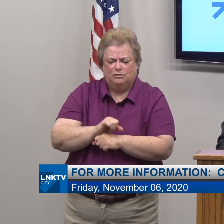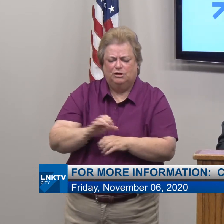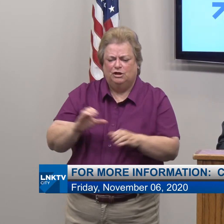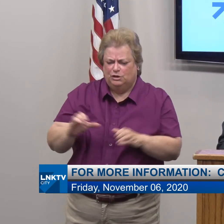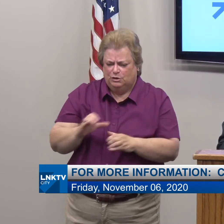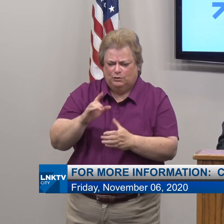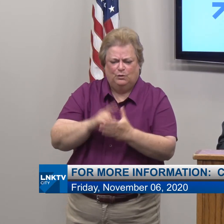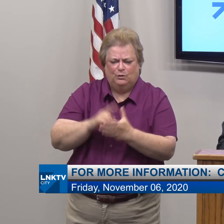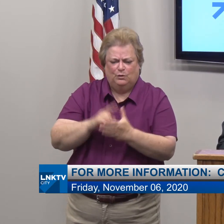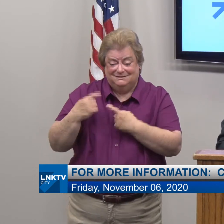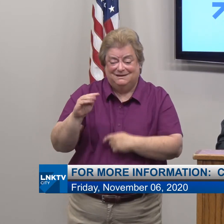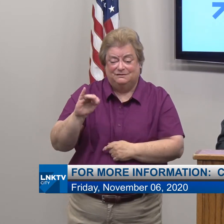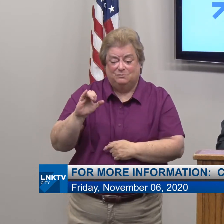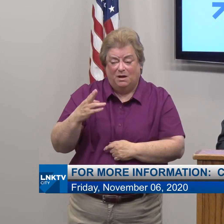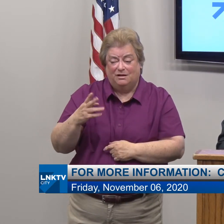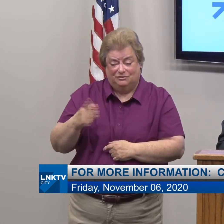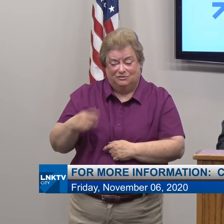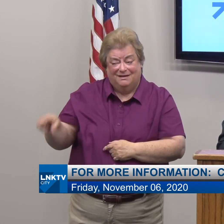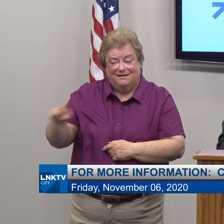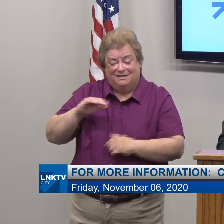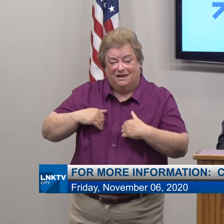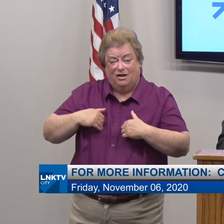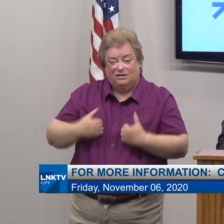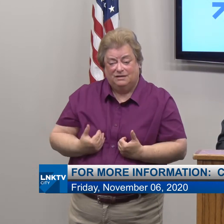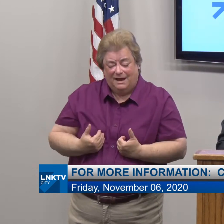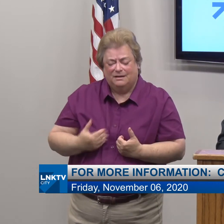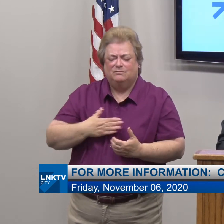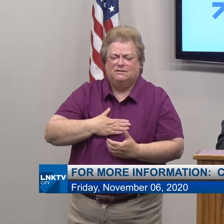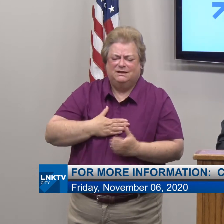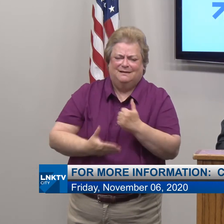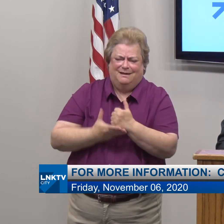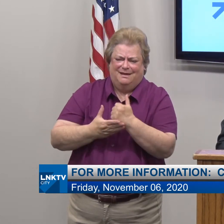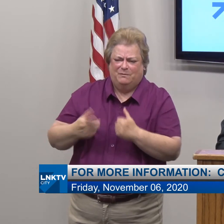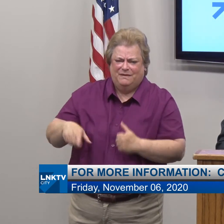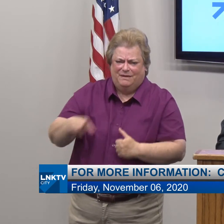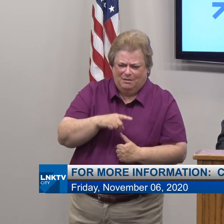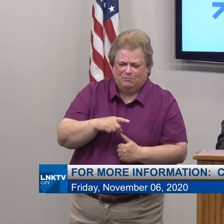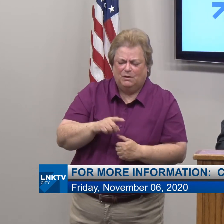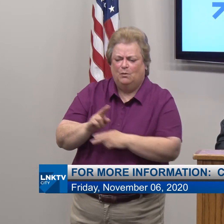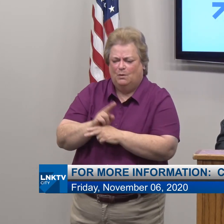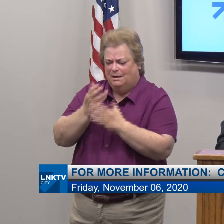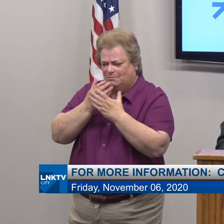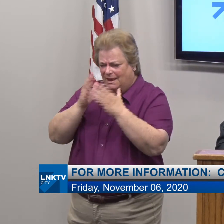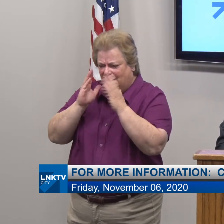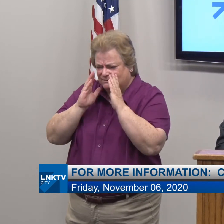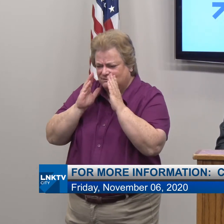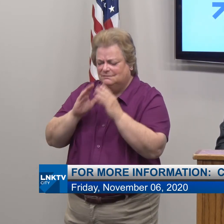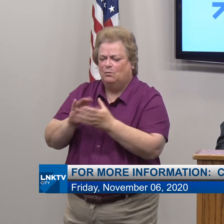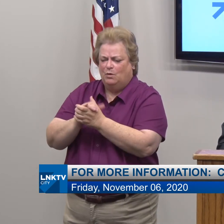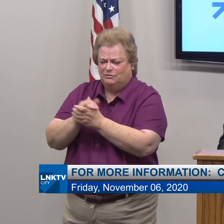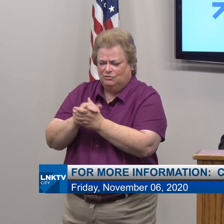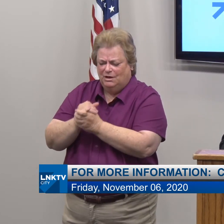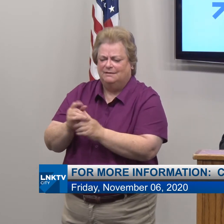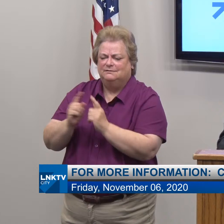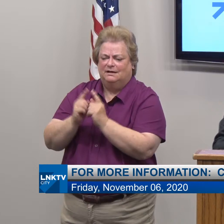called. Please help them by wearing a mask, washing your hands, and social distancing. Thank